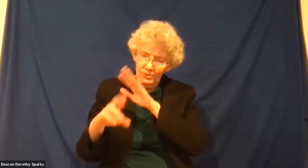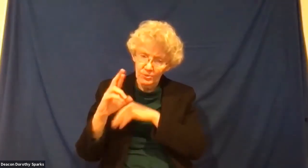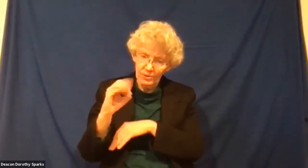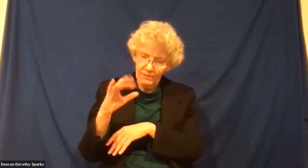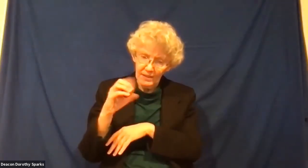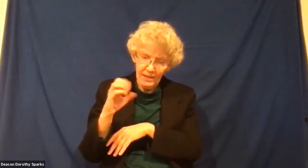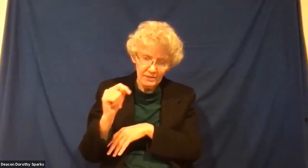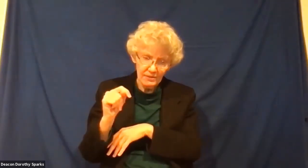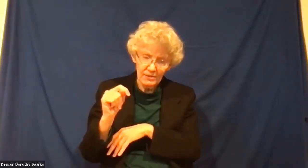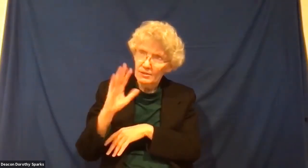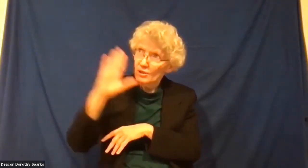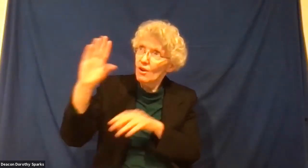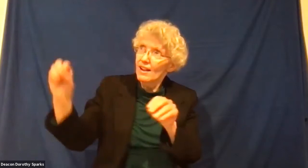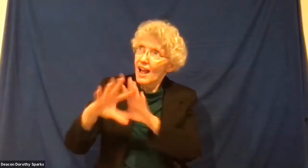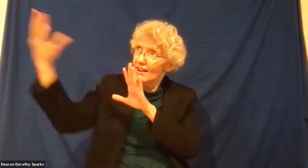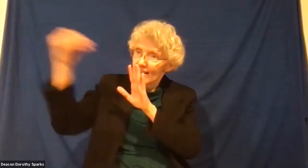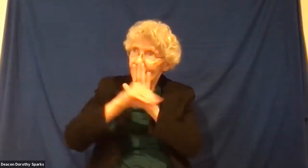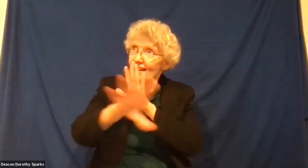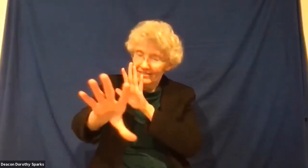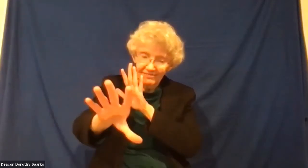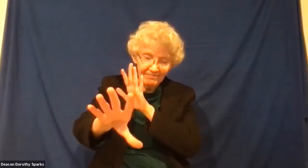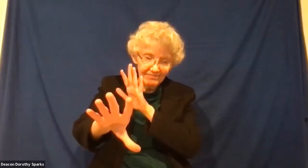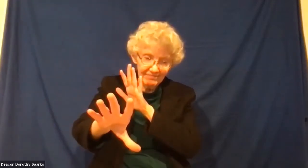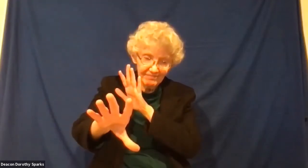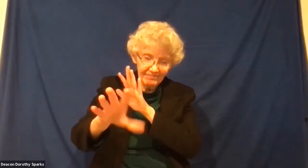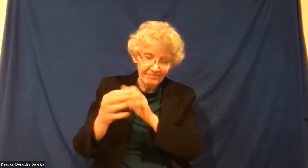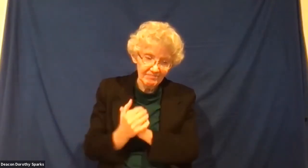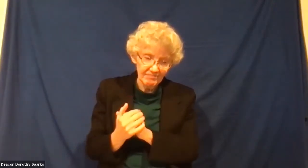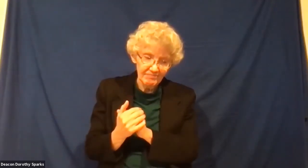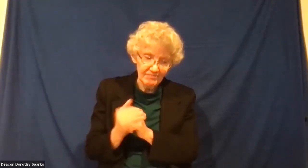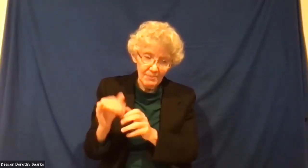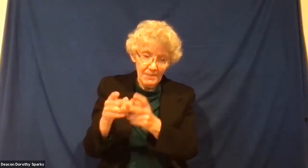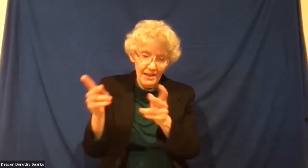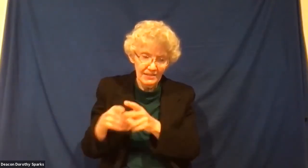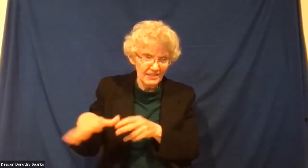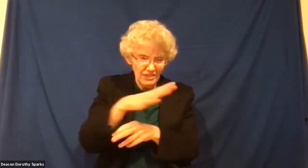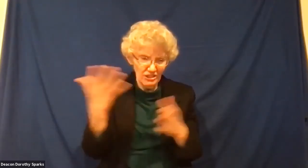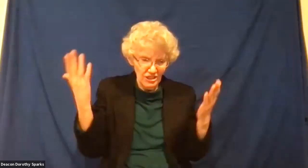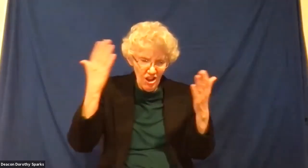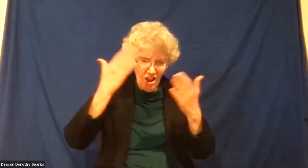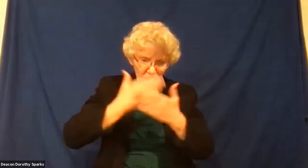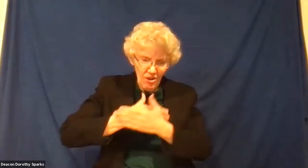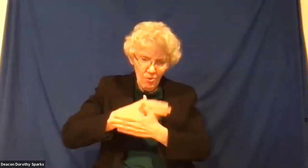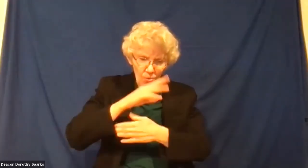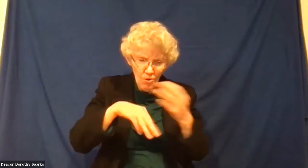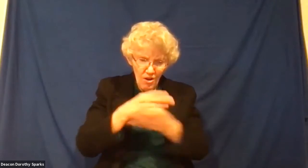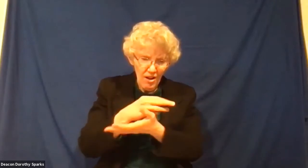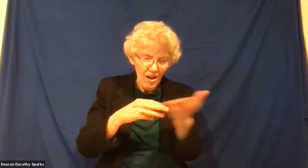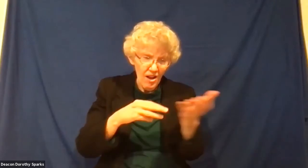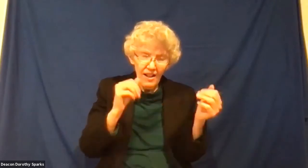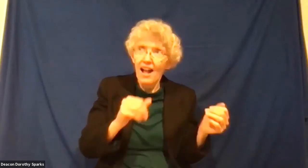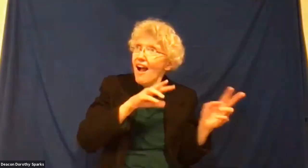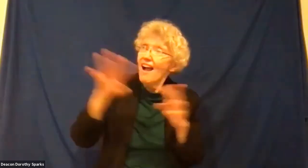Use us to reflect your light, so that the places of darkness in our world would